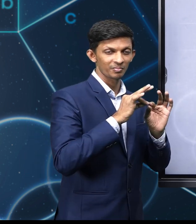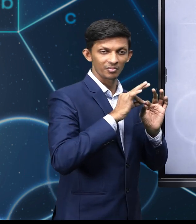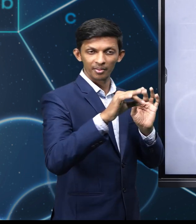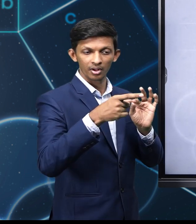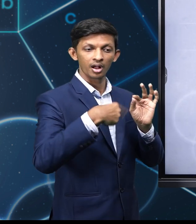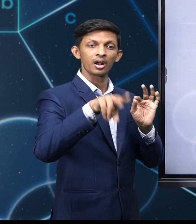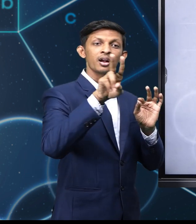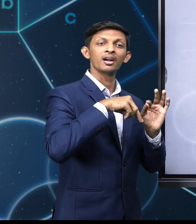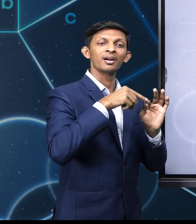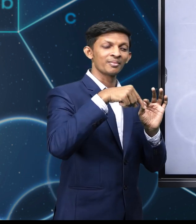Inverse proportion.